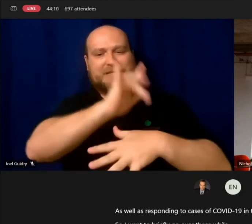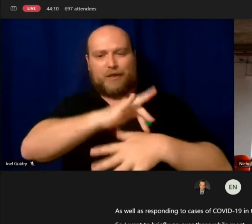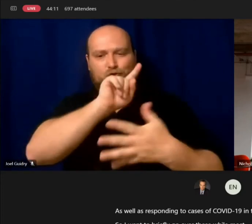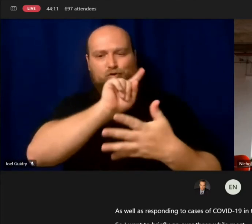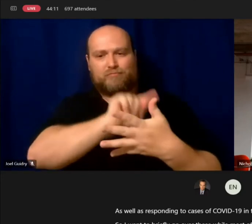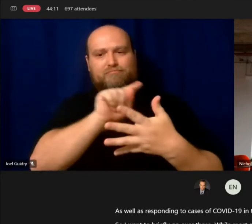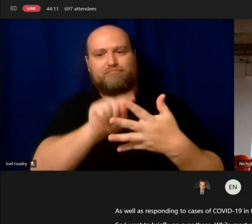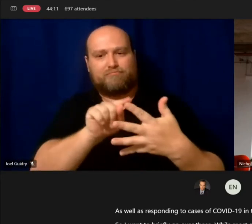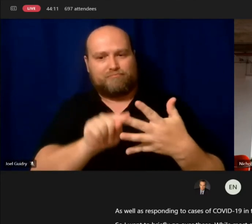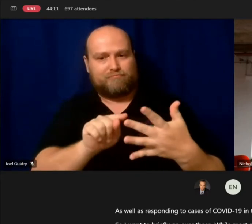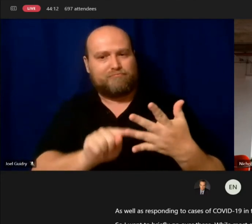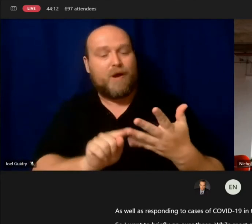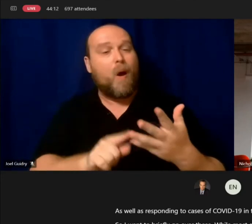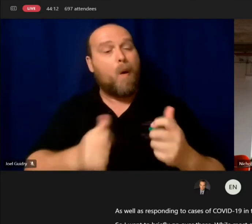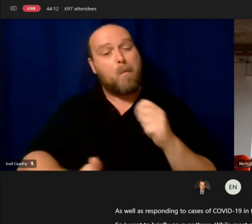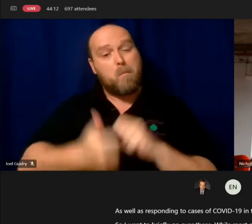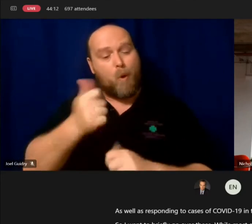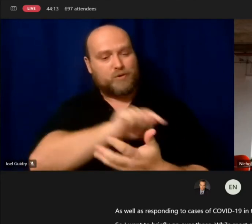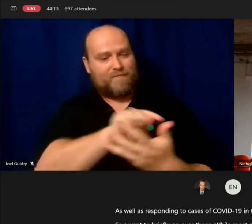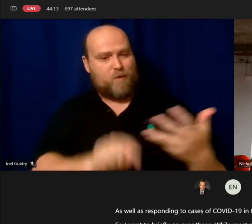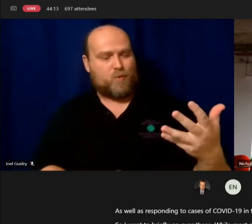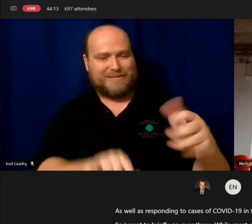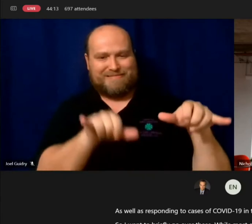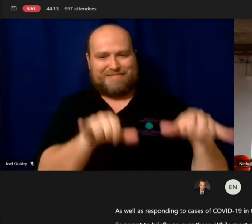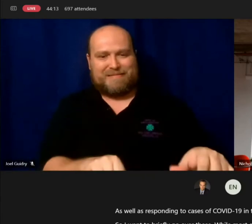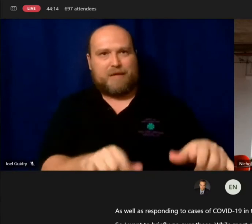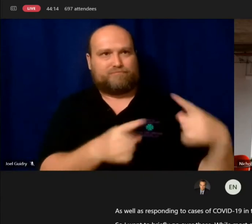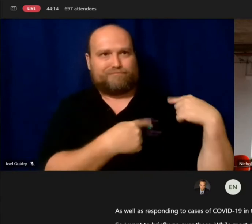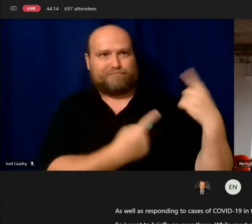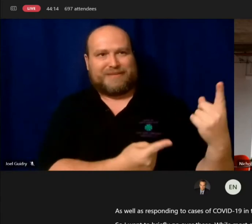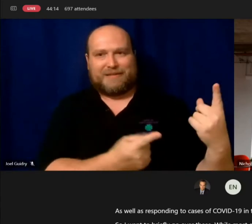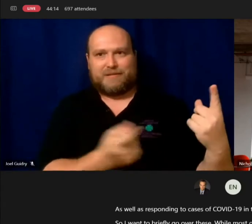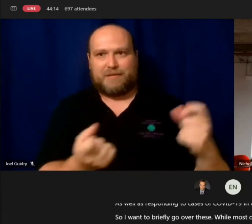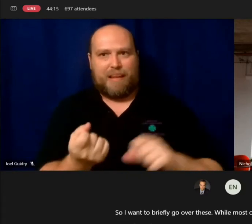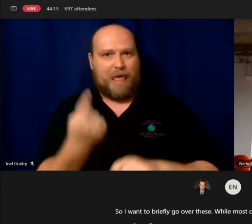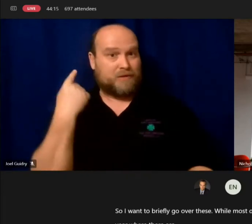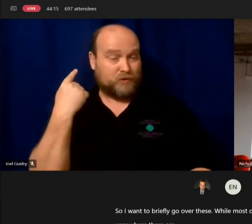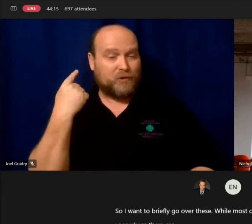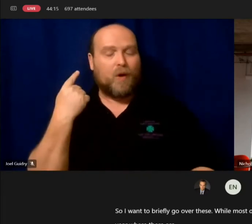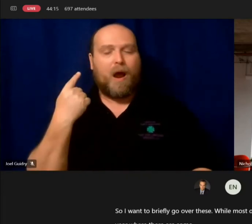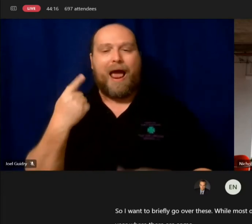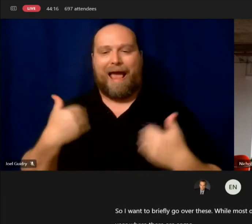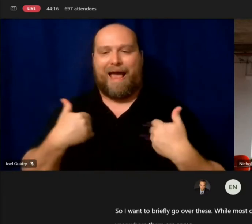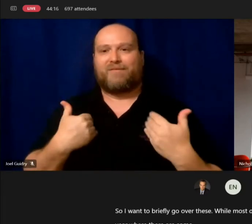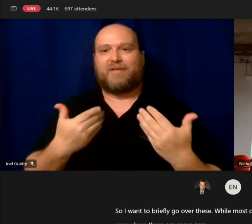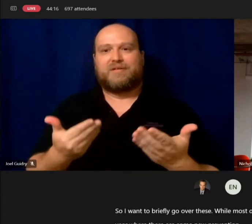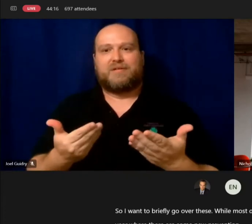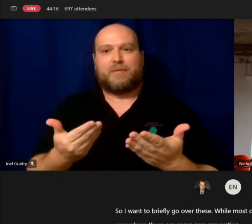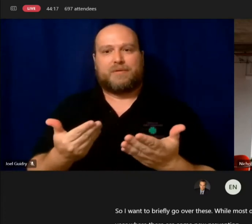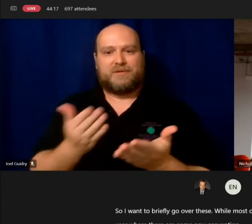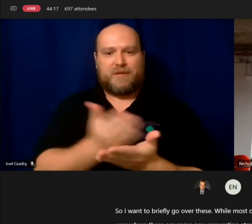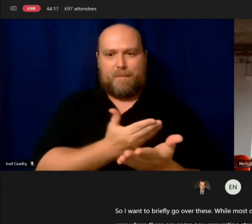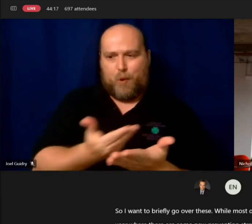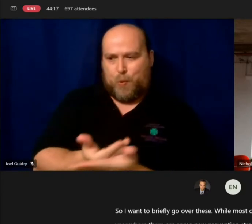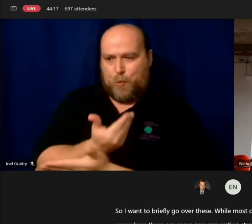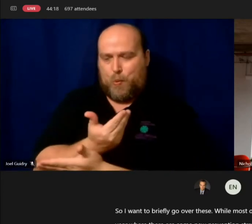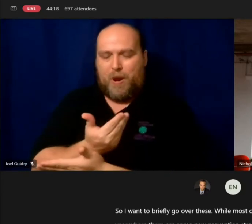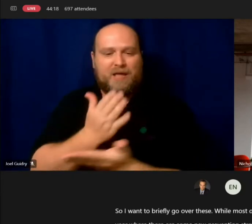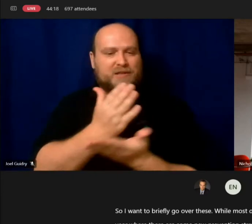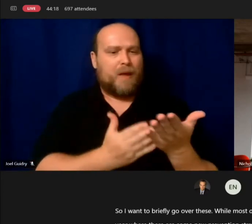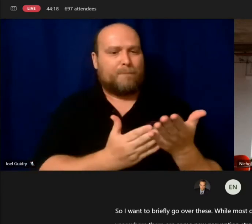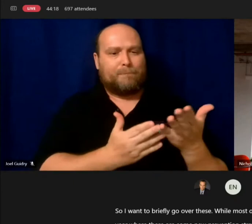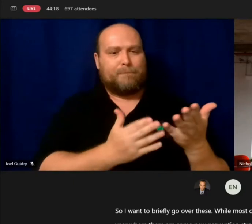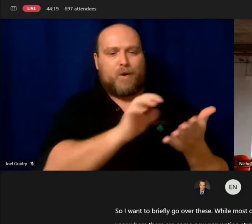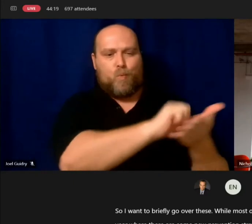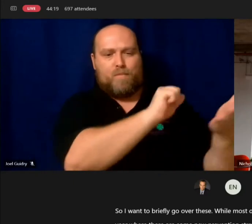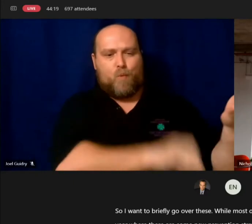same last year, there are some new prevention strategies. Some have gone away, and we've added, there've just